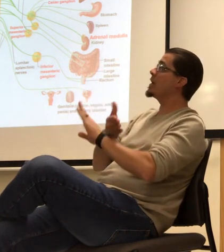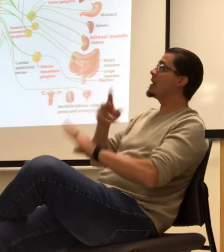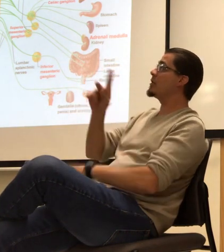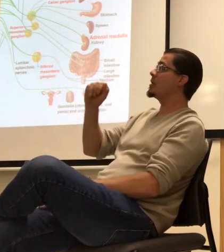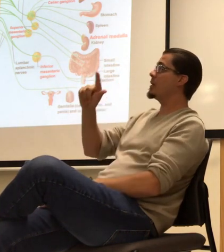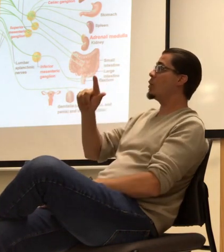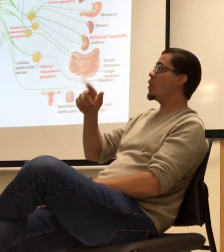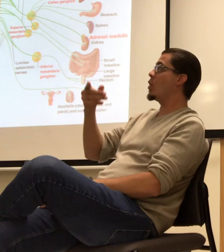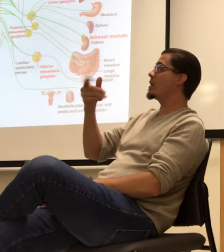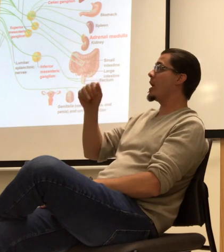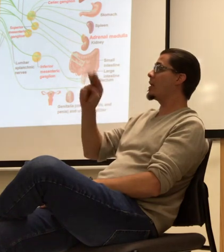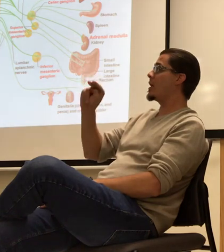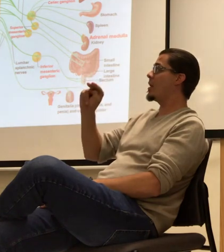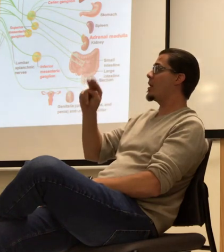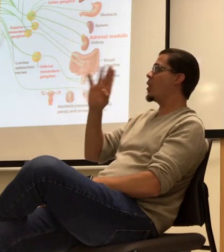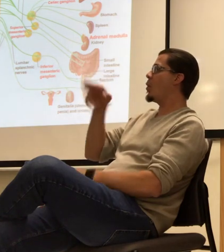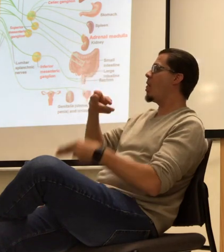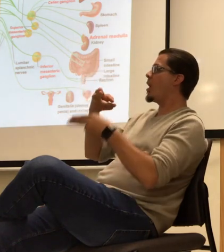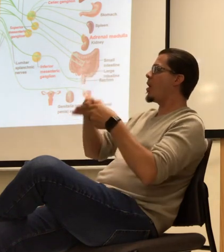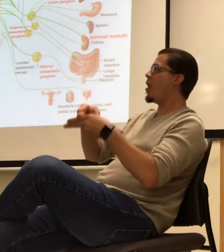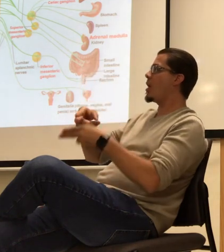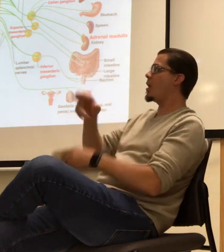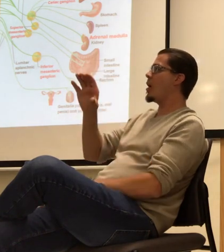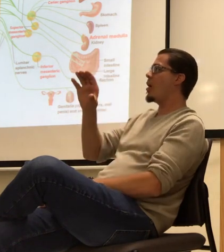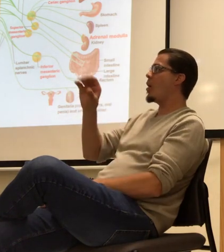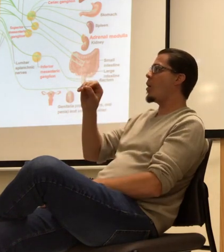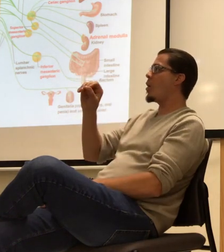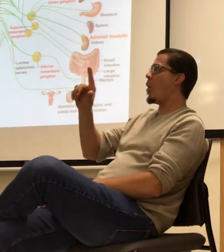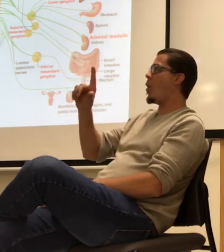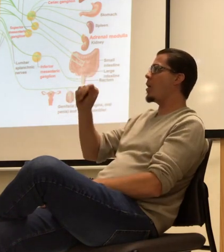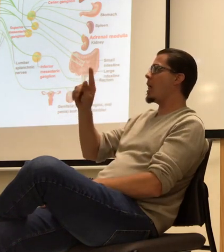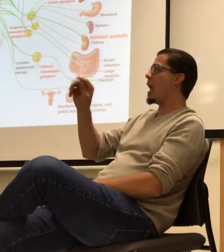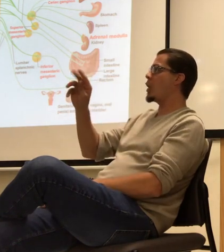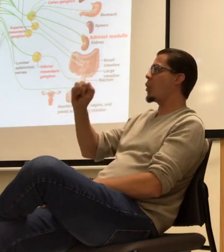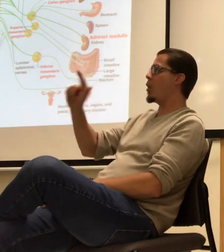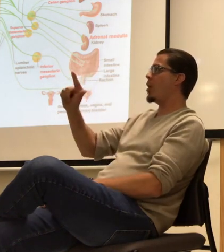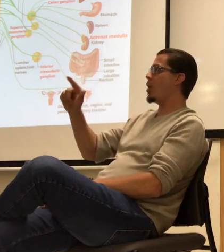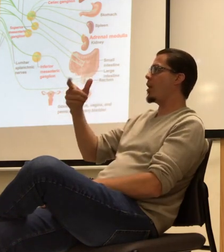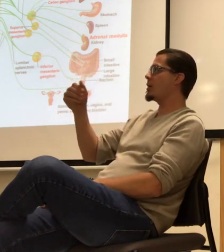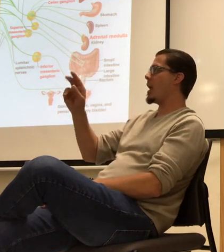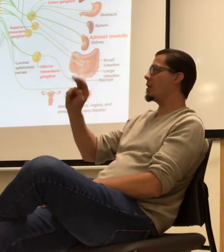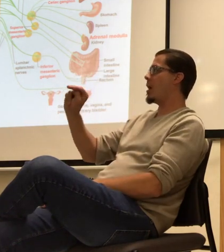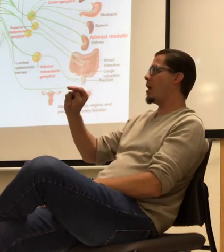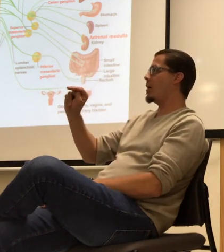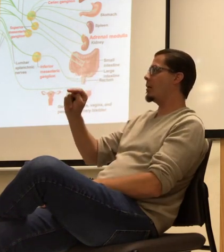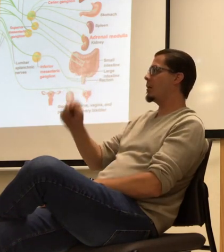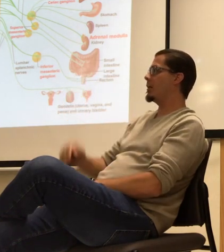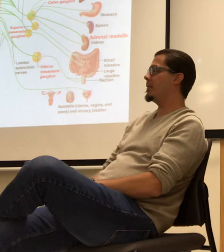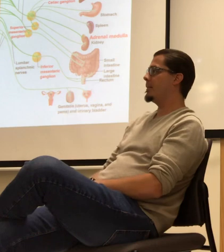ganglion collateral ganglion. It's another term you may come across on one of my slides.